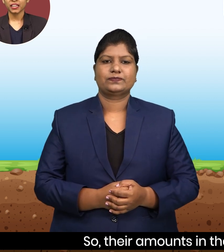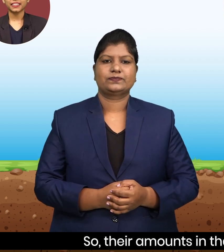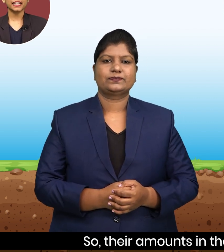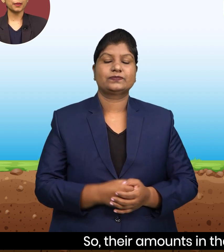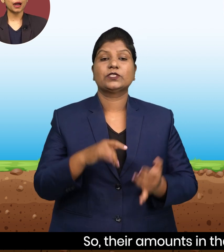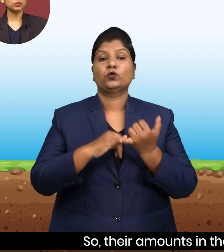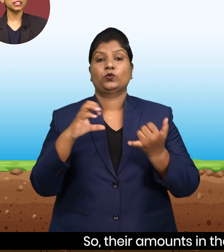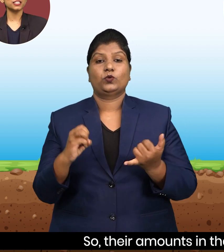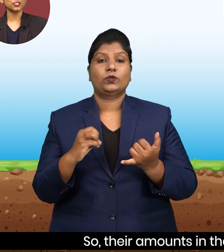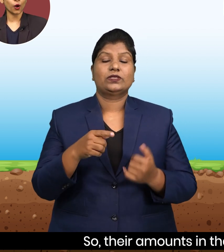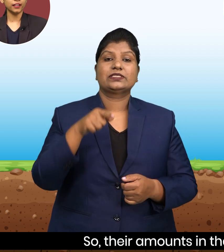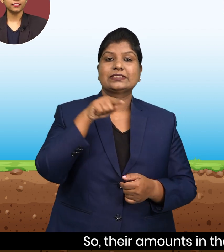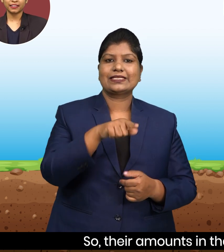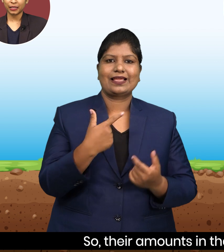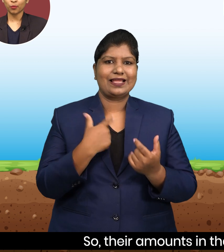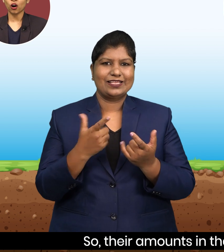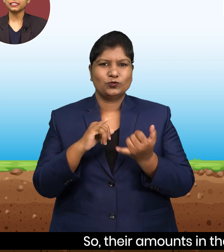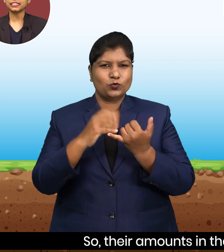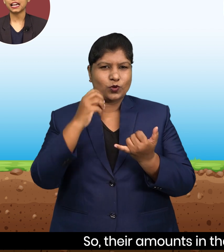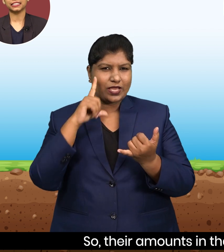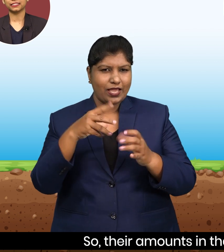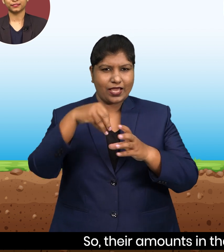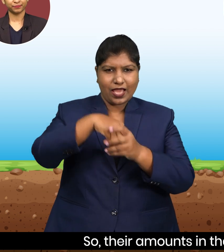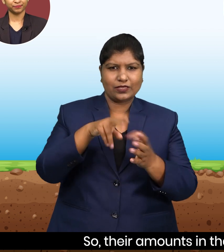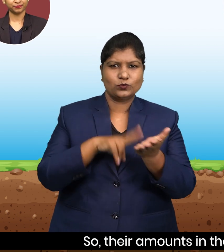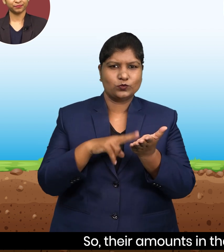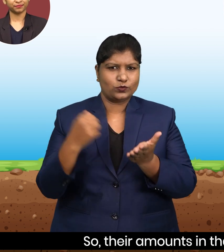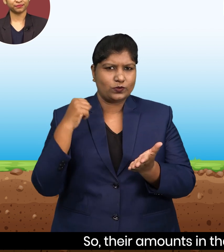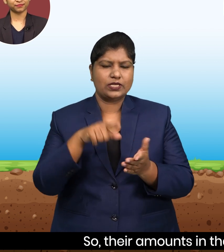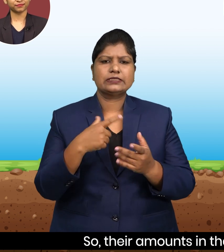So, their amounts in the soil keep on declining.